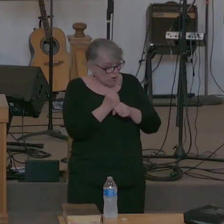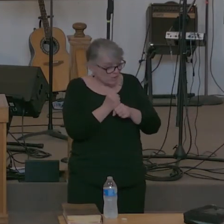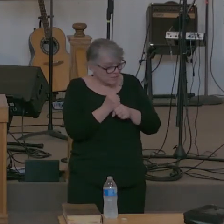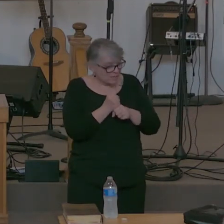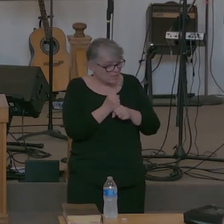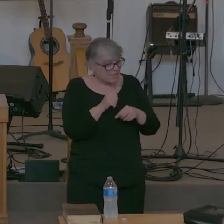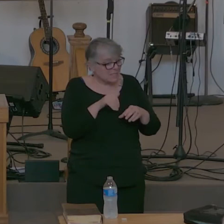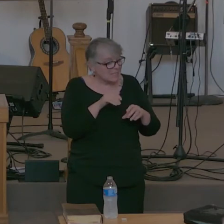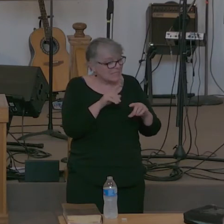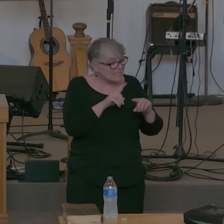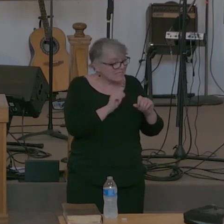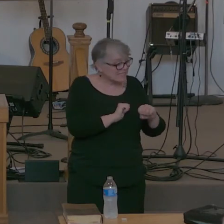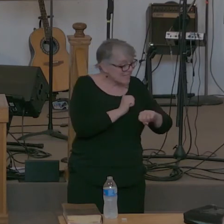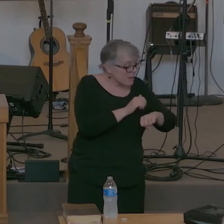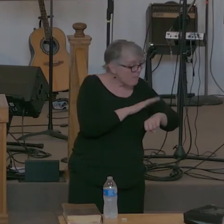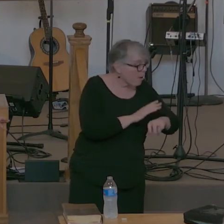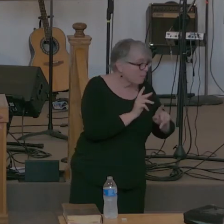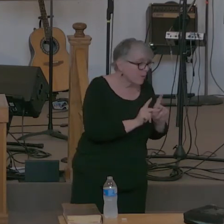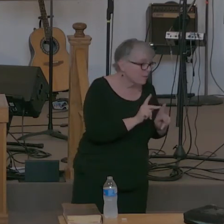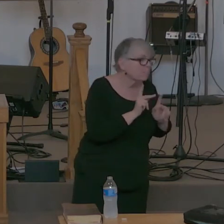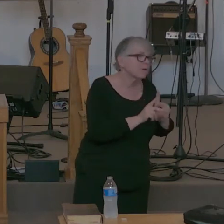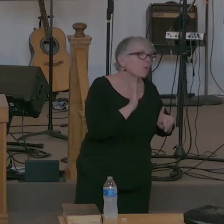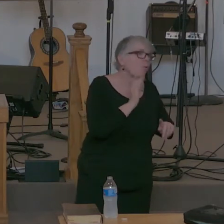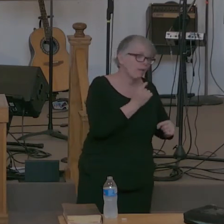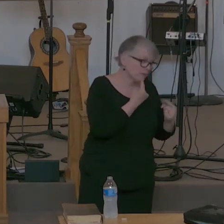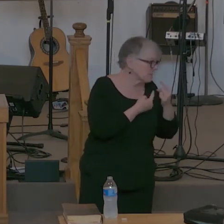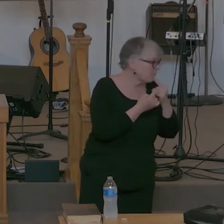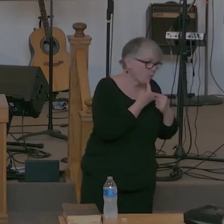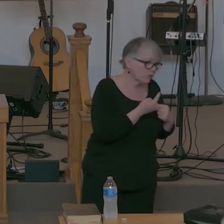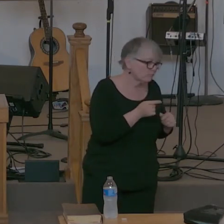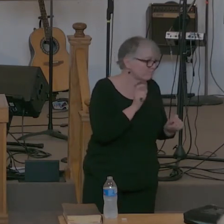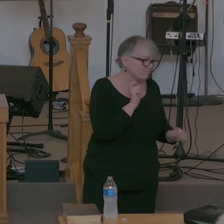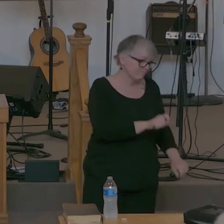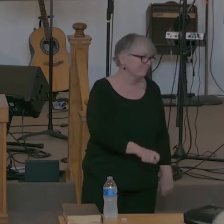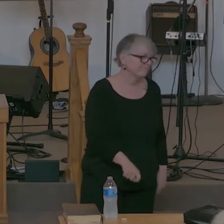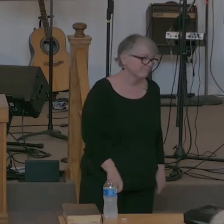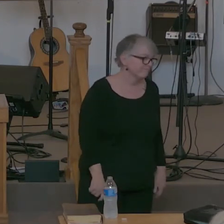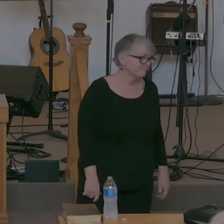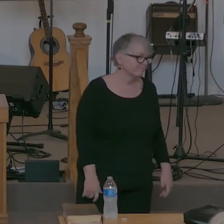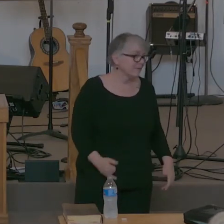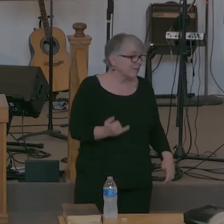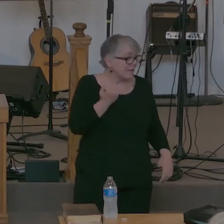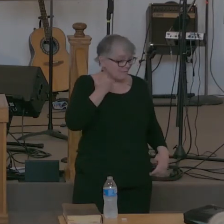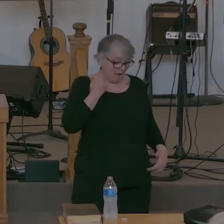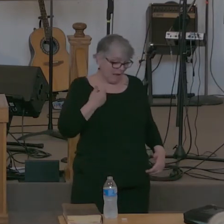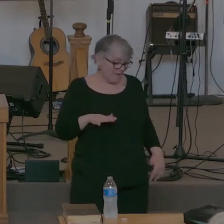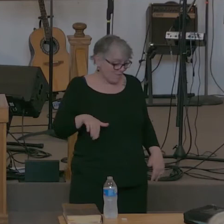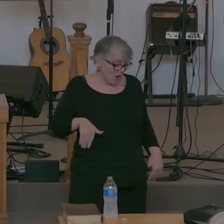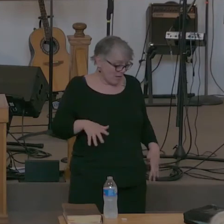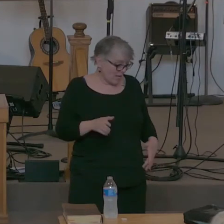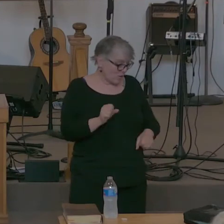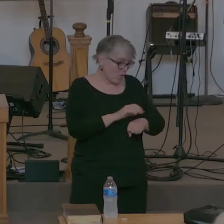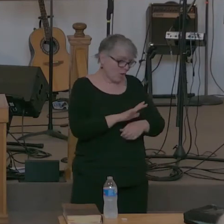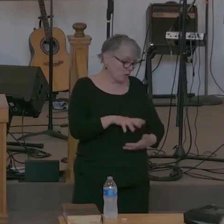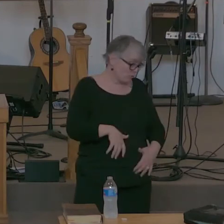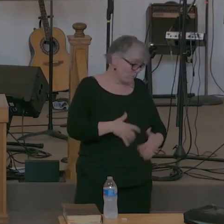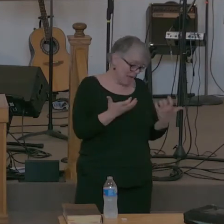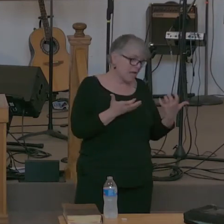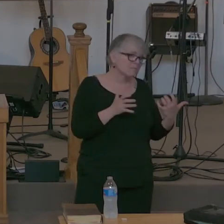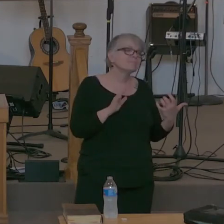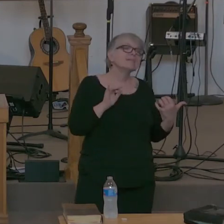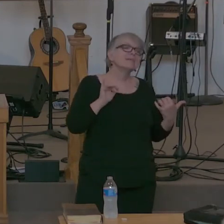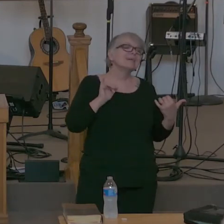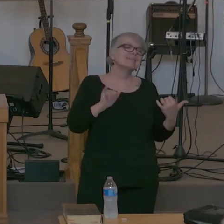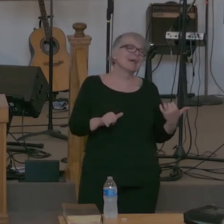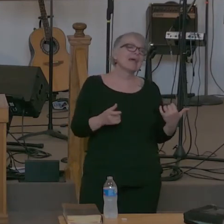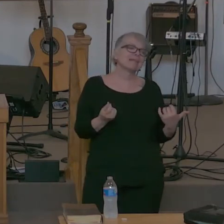in people, people are going to let you down no matter what. If I haven't made you mad around here, stick around. I'll make you mad sooner or later.